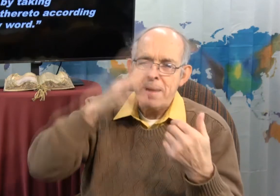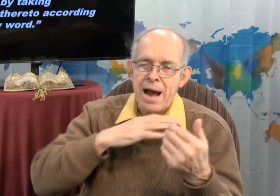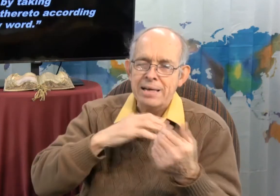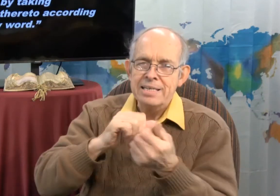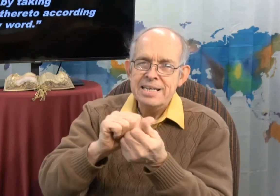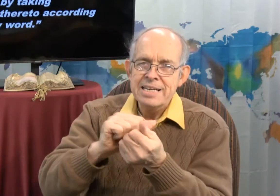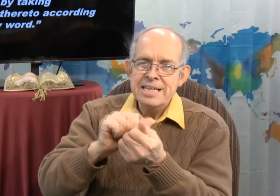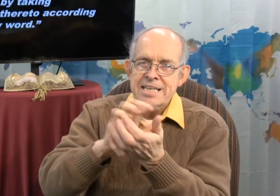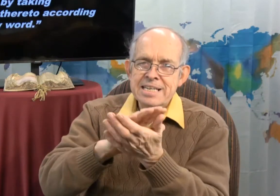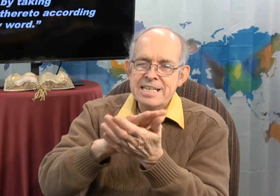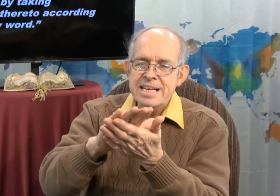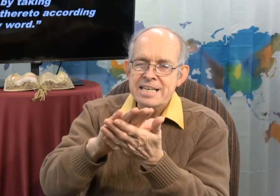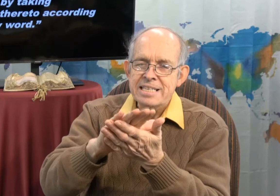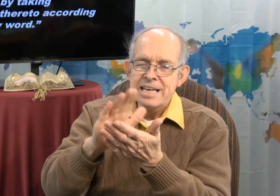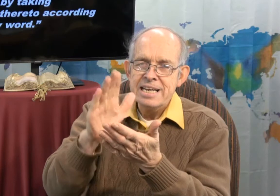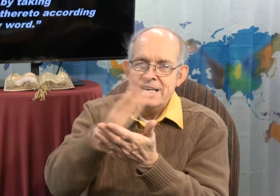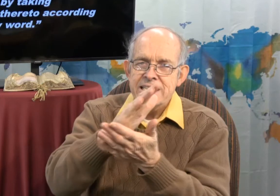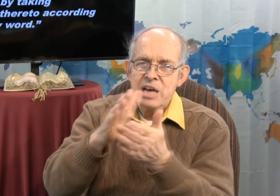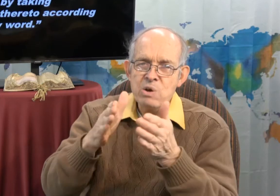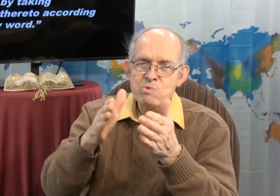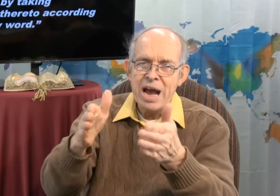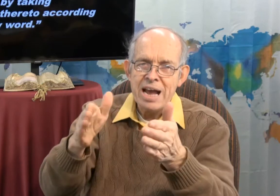man, clean his way